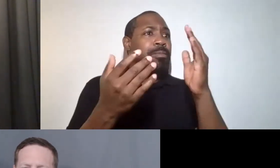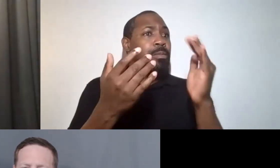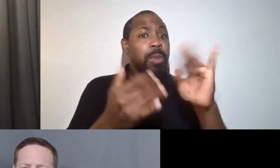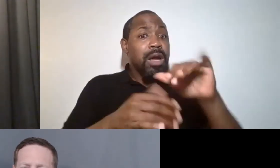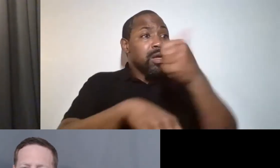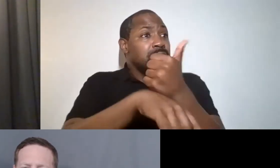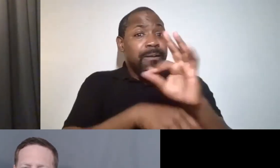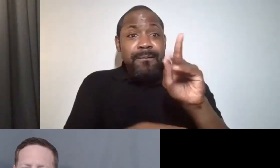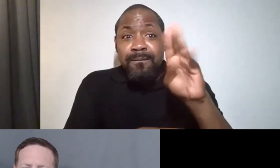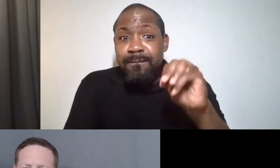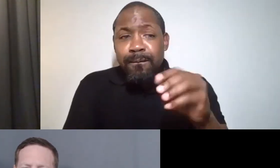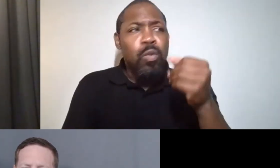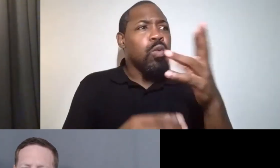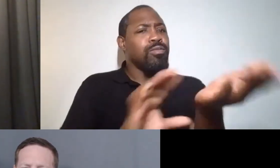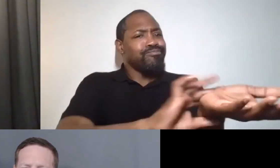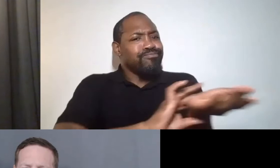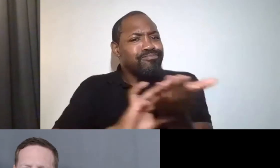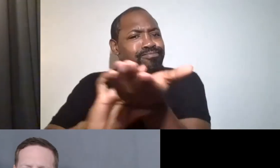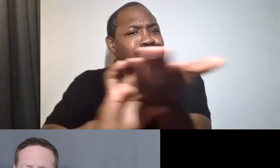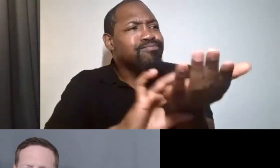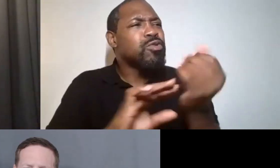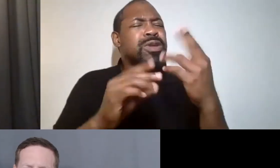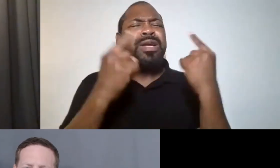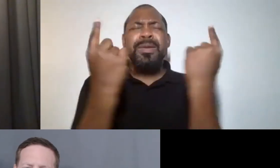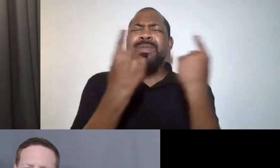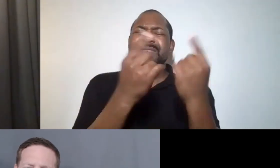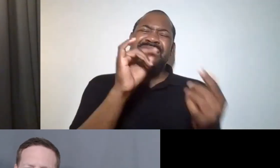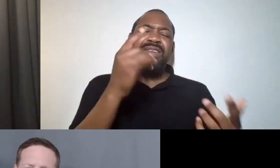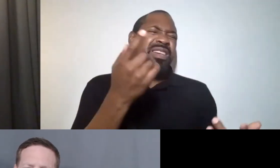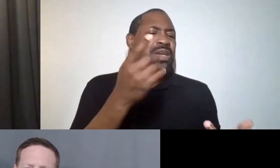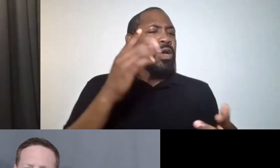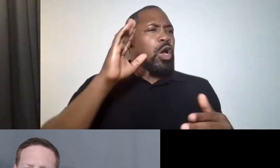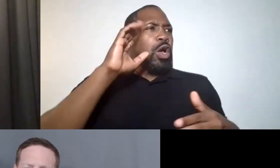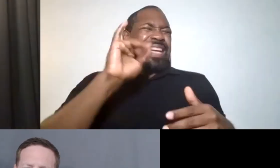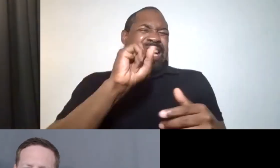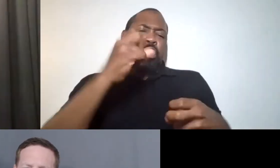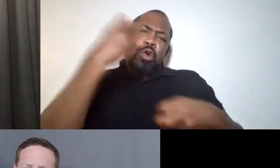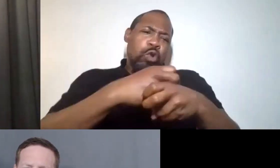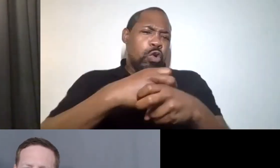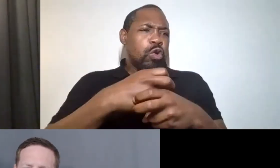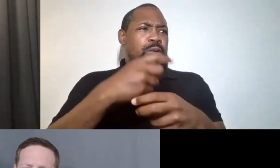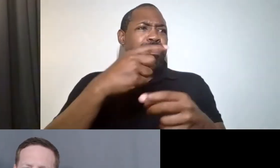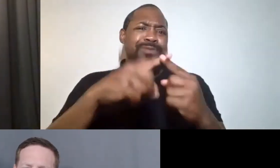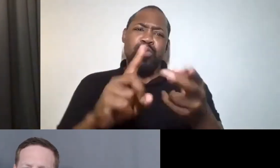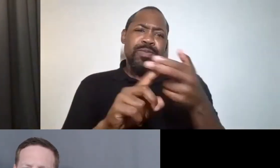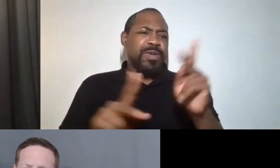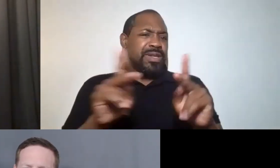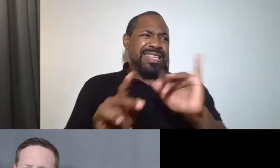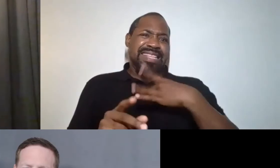in leadership. If we could maybe get the sense of the community to get a